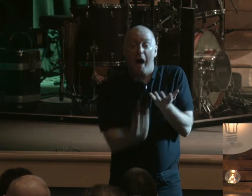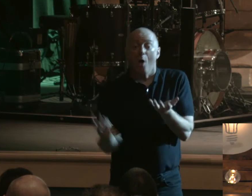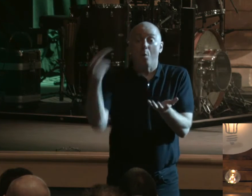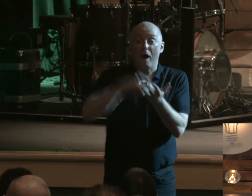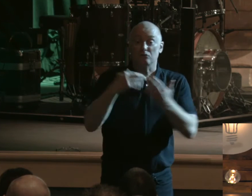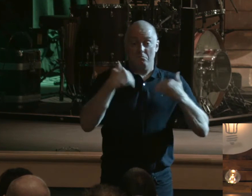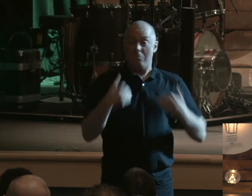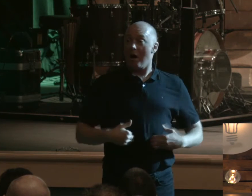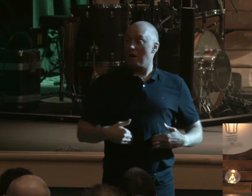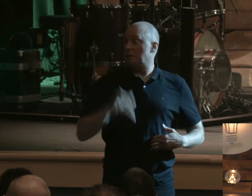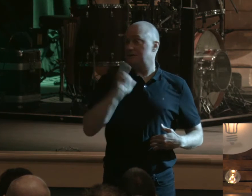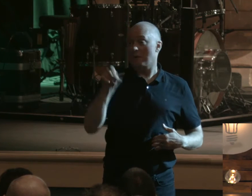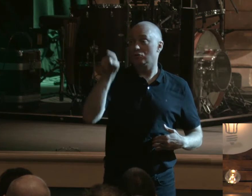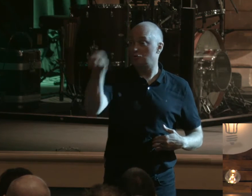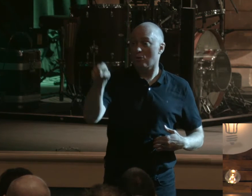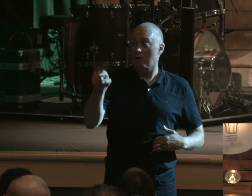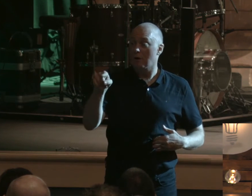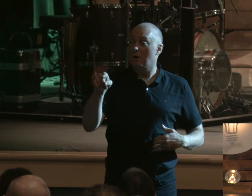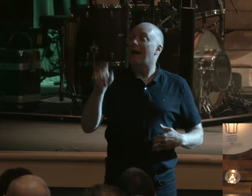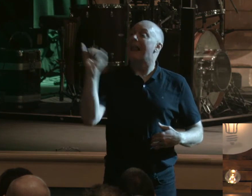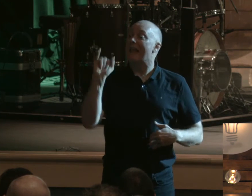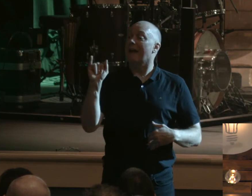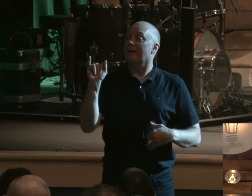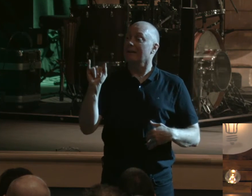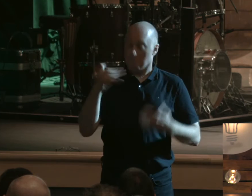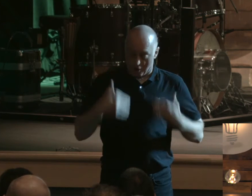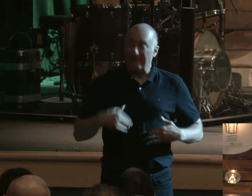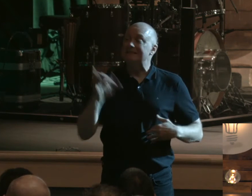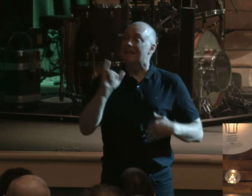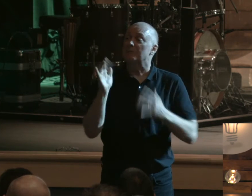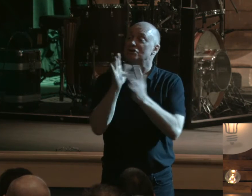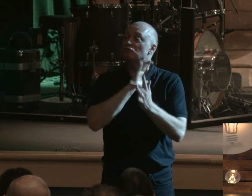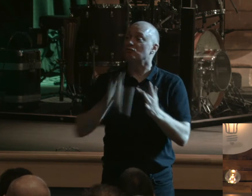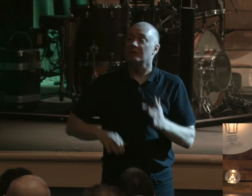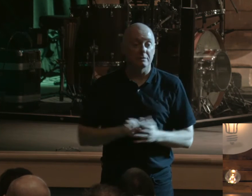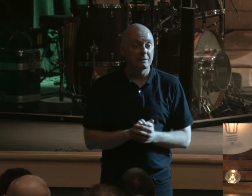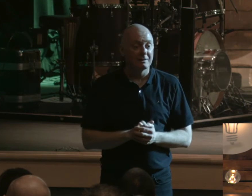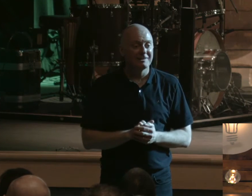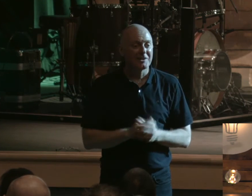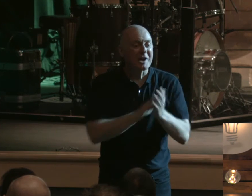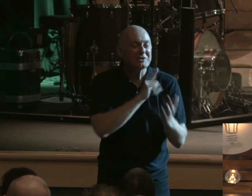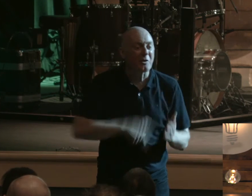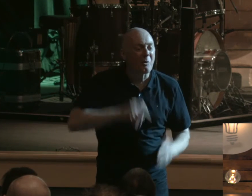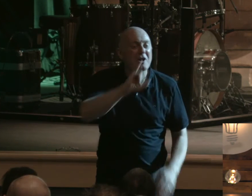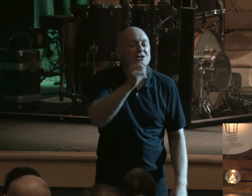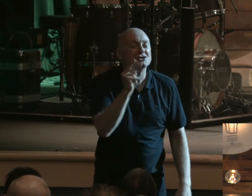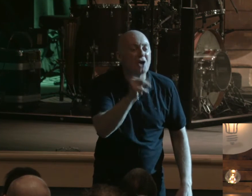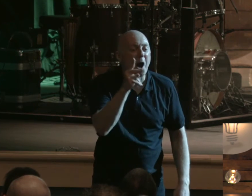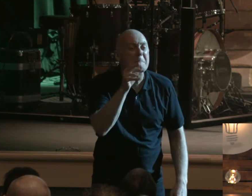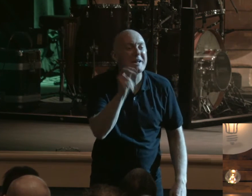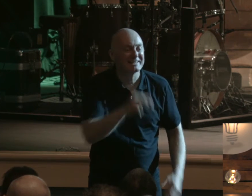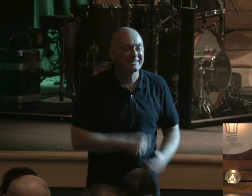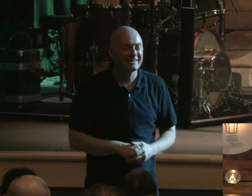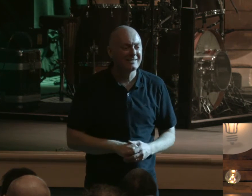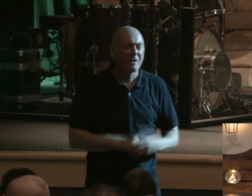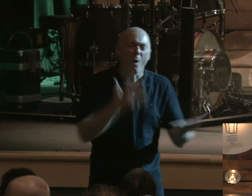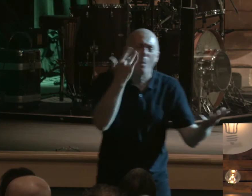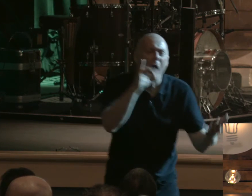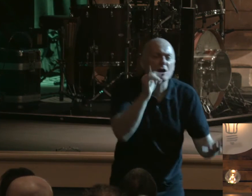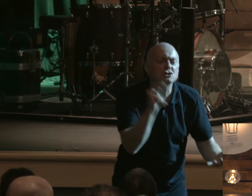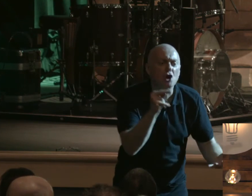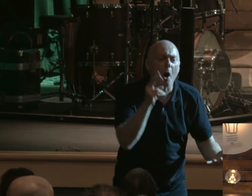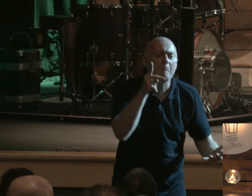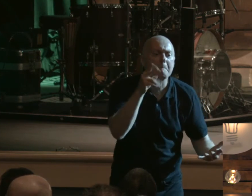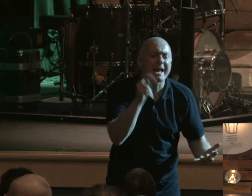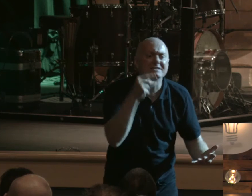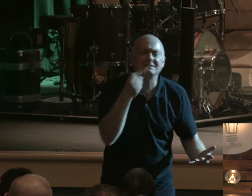will rise as fair as yours in the likeness of our risen Redeemer. Praise the Lord for John Payton. Now, why could he say that? He